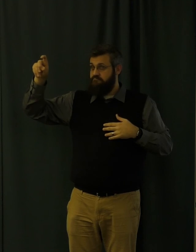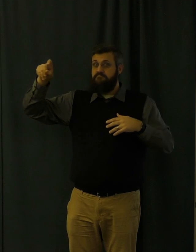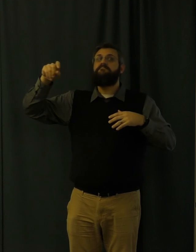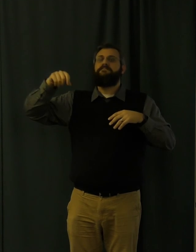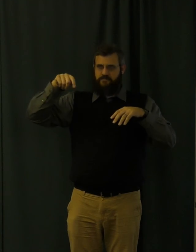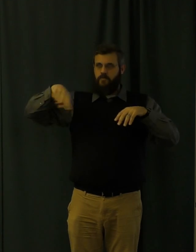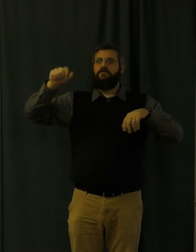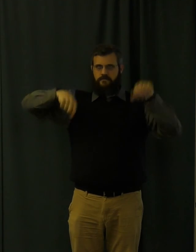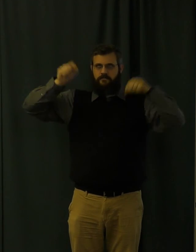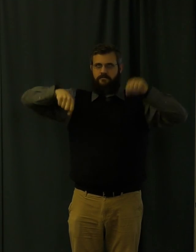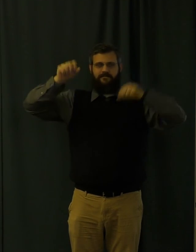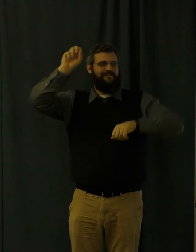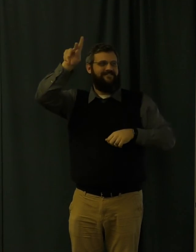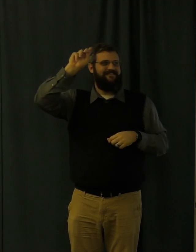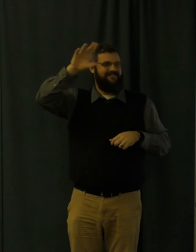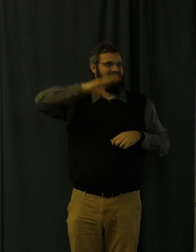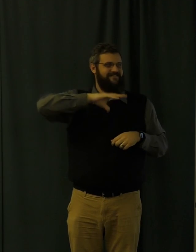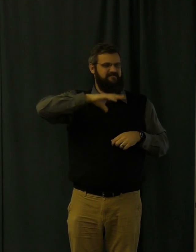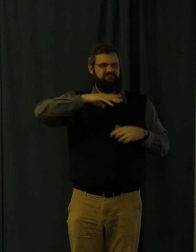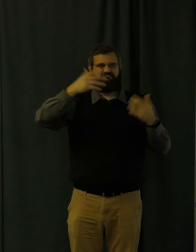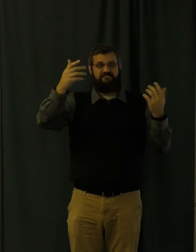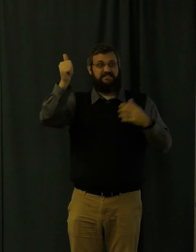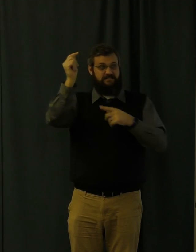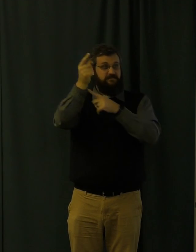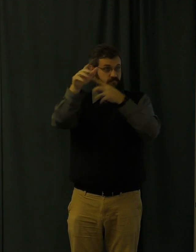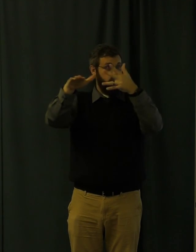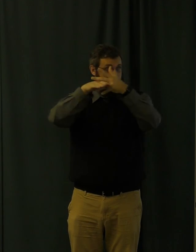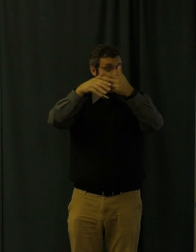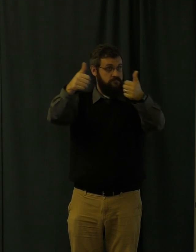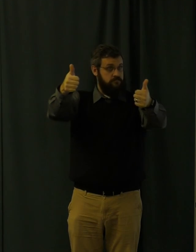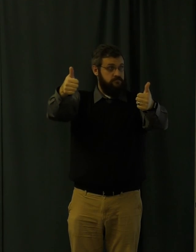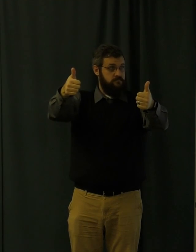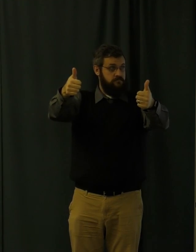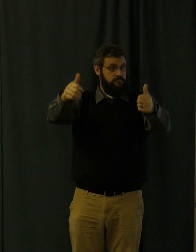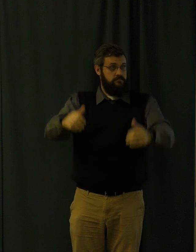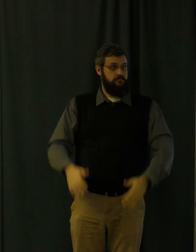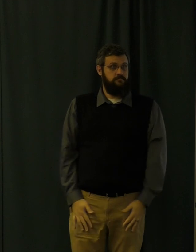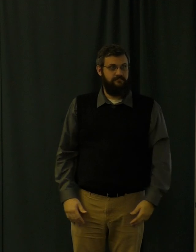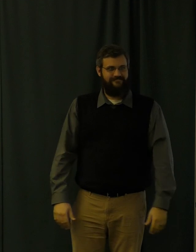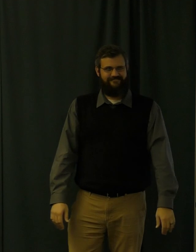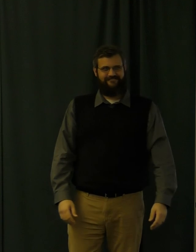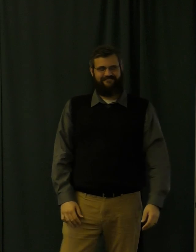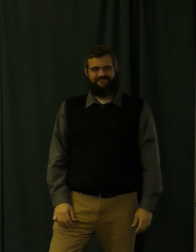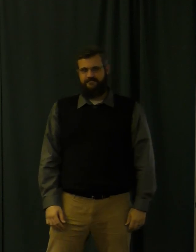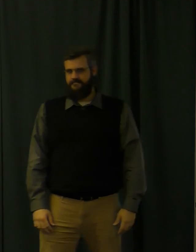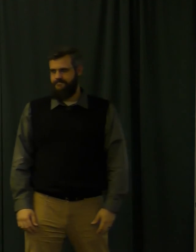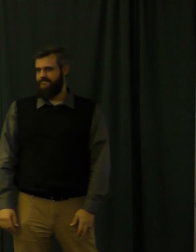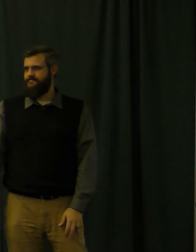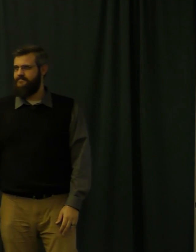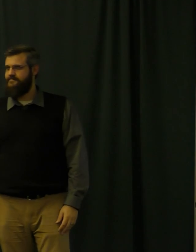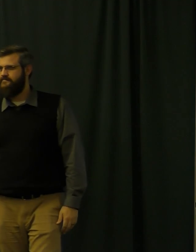Yes, I see heads nodding. Okay, so let's take like 10 minutes.